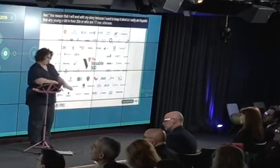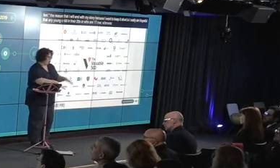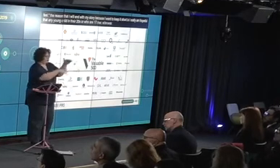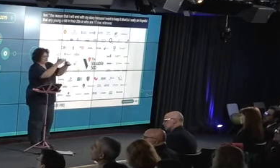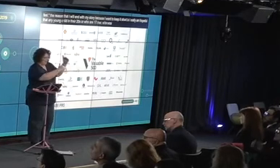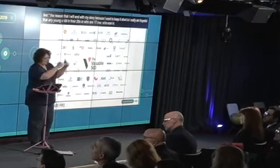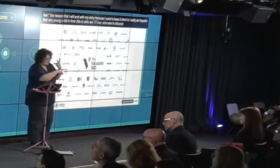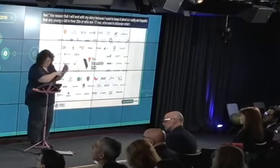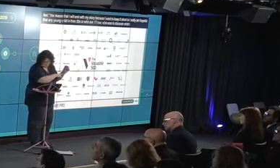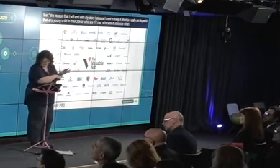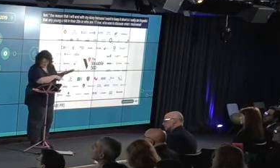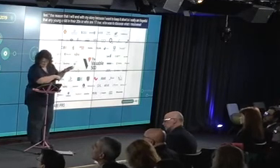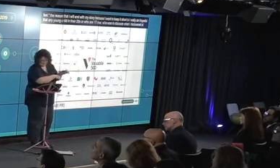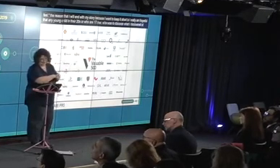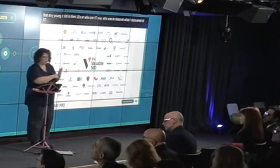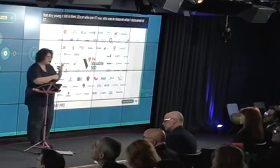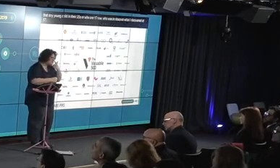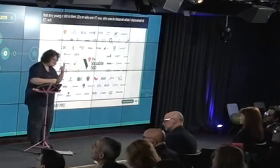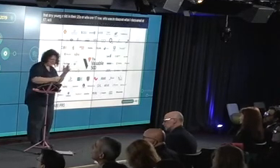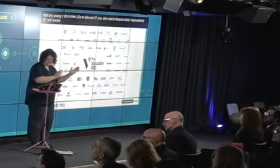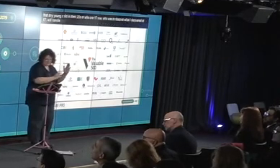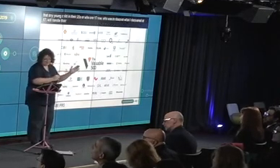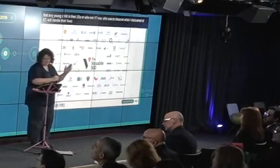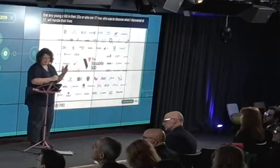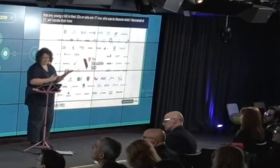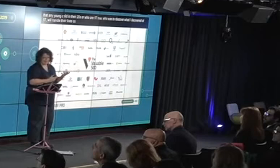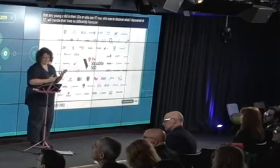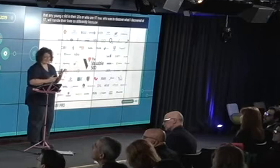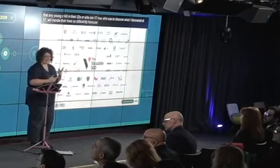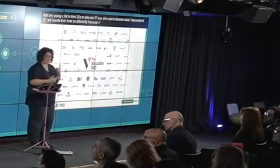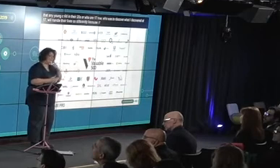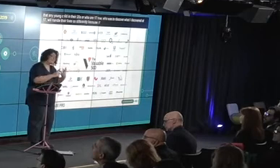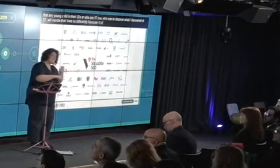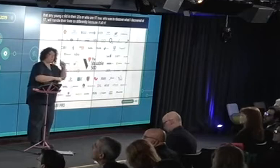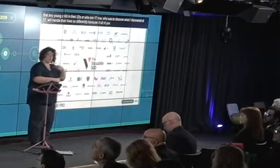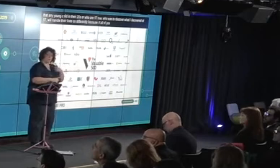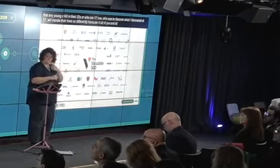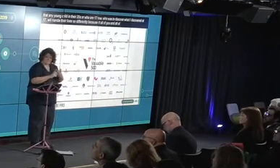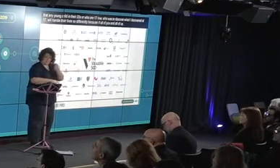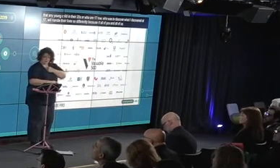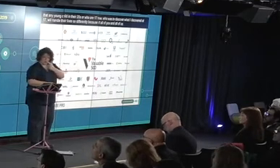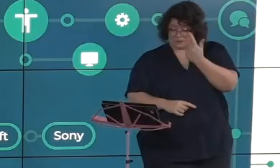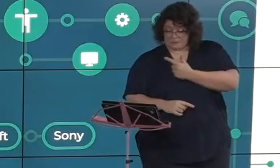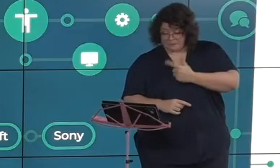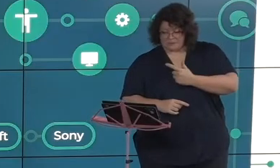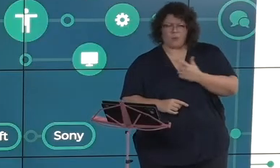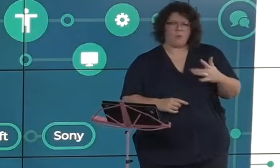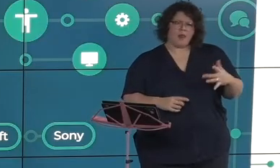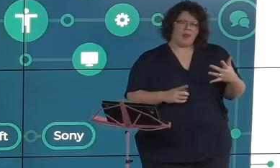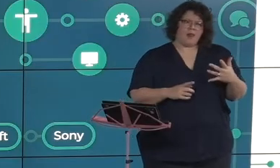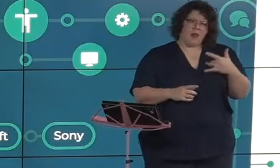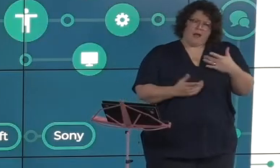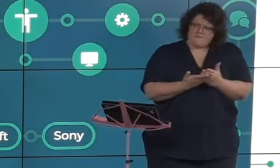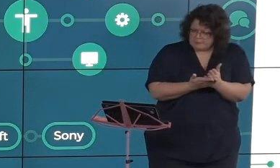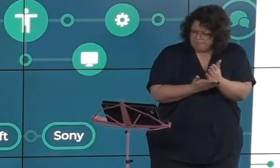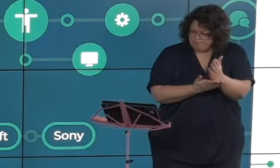differently because of all of you and all of us. I have ocular albinism. Robin Spinks, who I am another massive